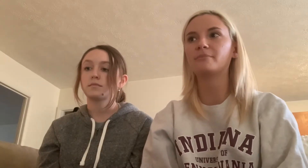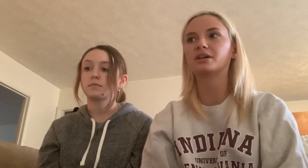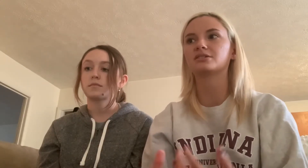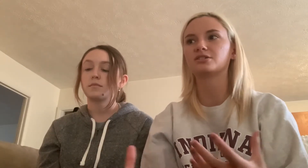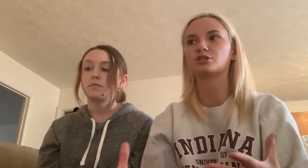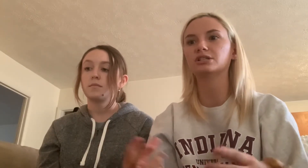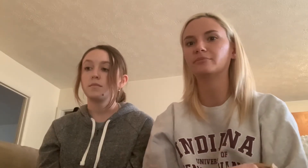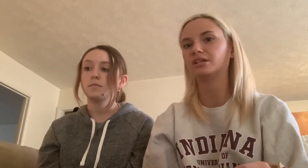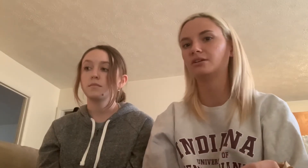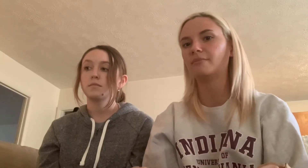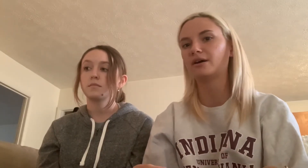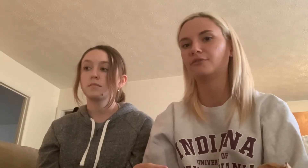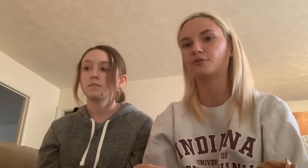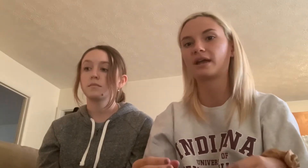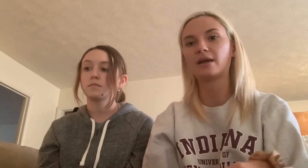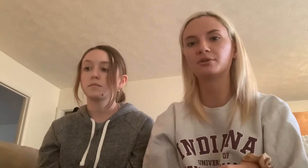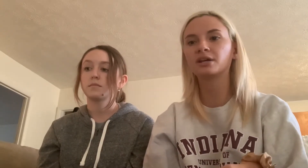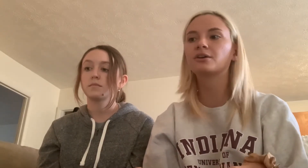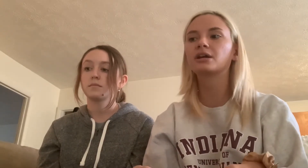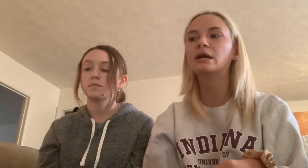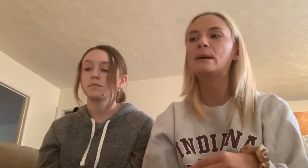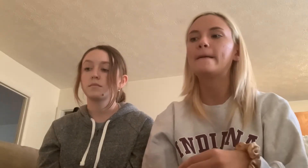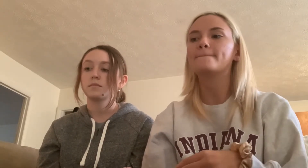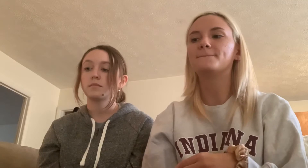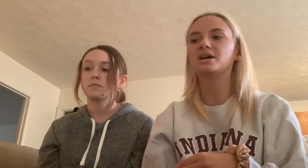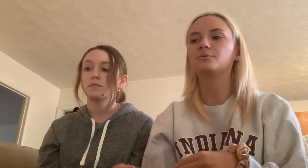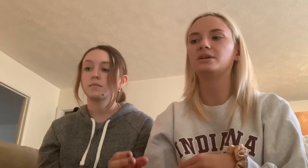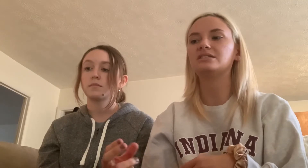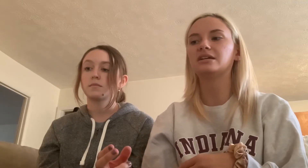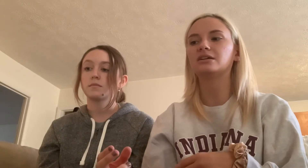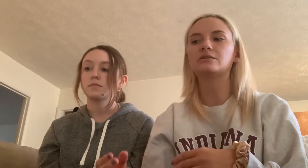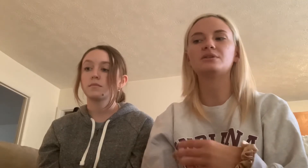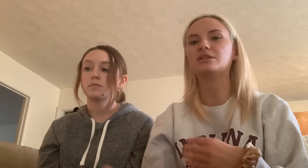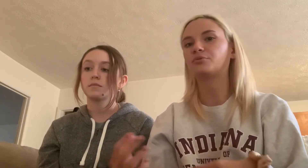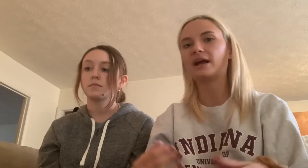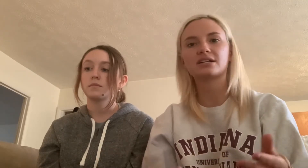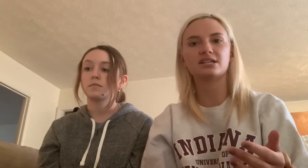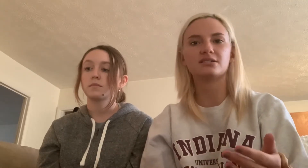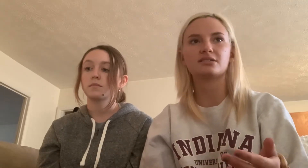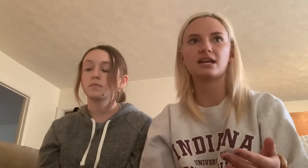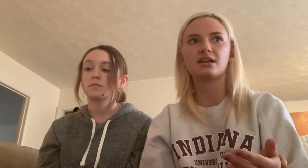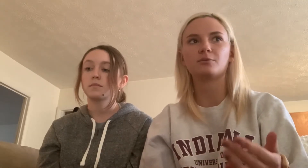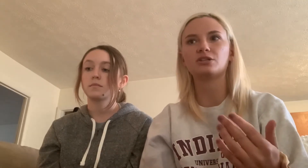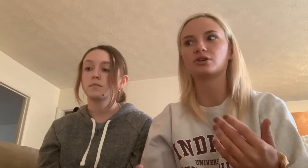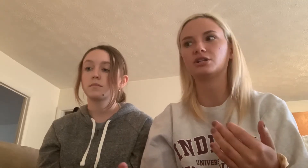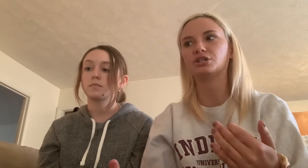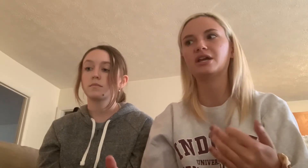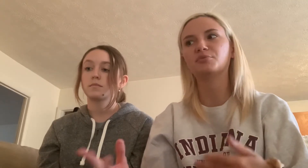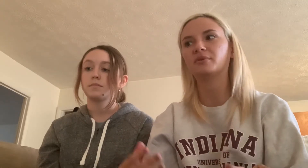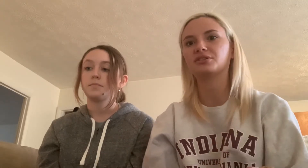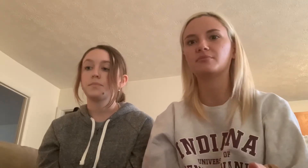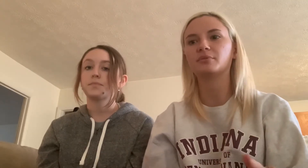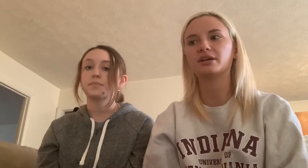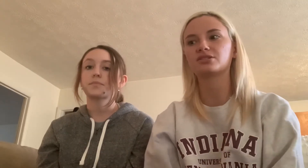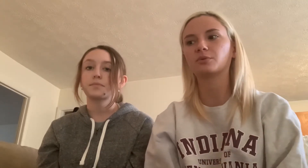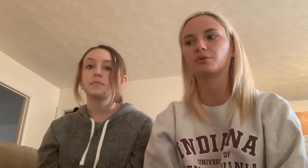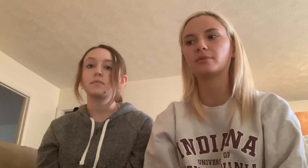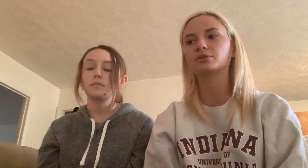such a limited amount of vocabulary, but we did practice, and we tried to implement them the best that we were able to.